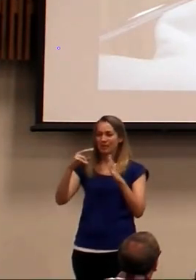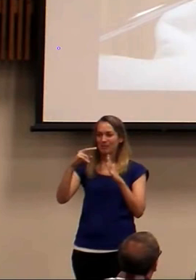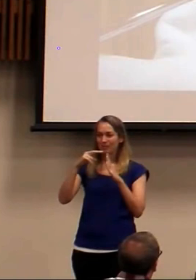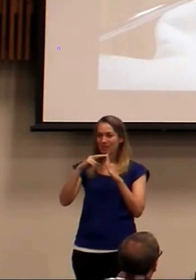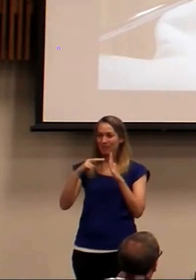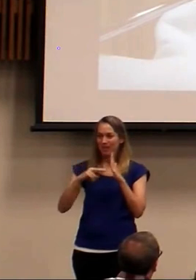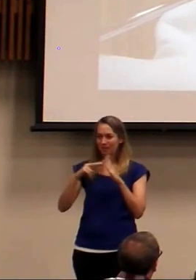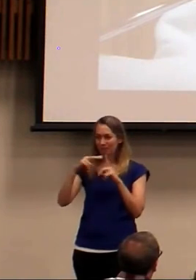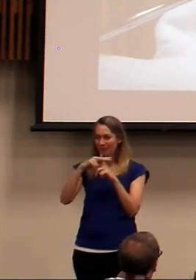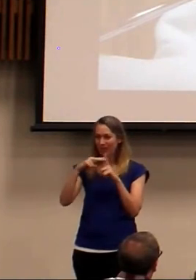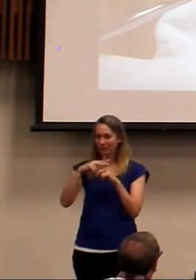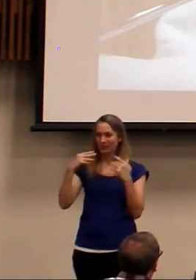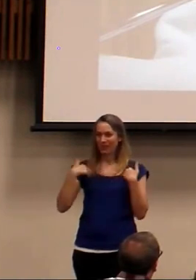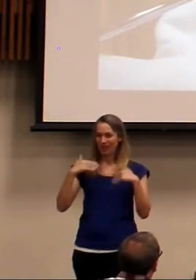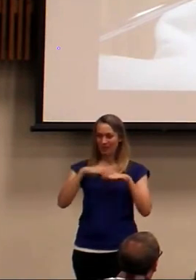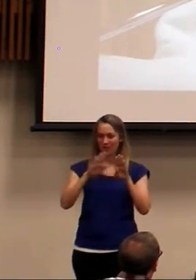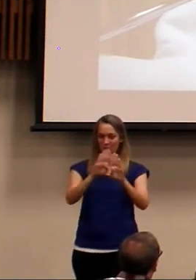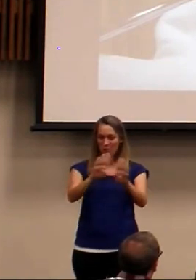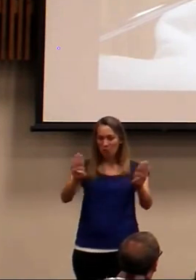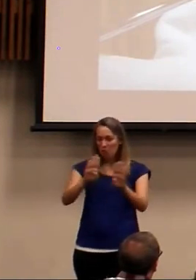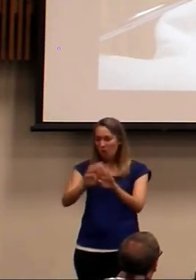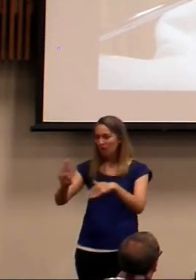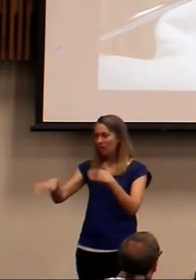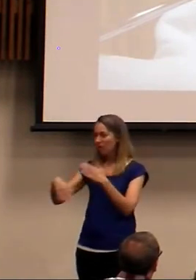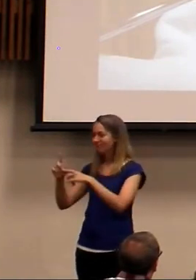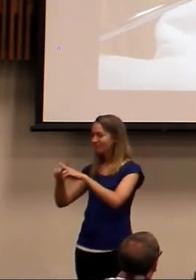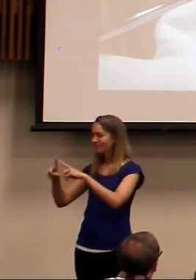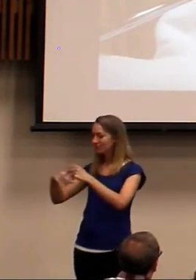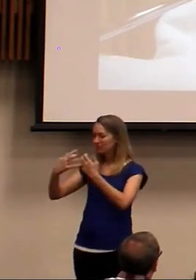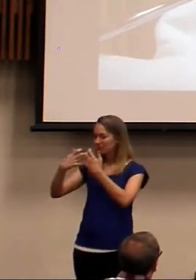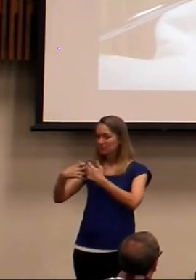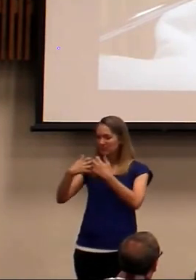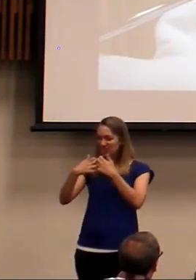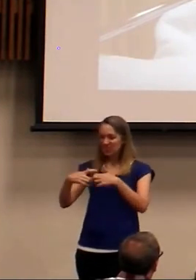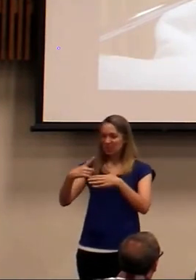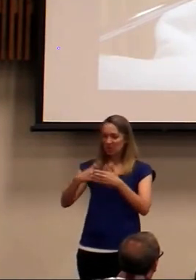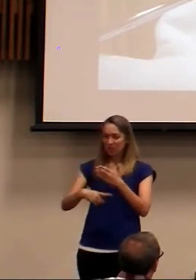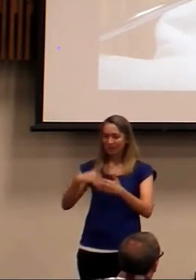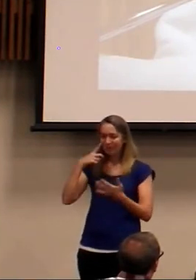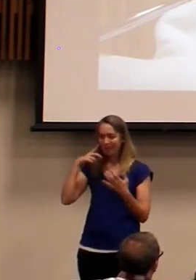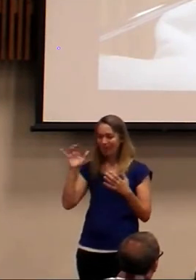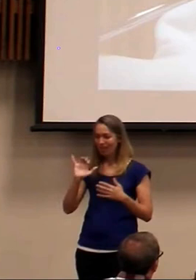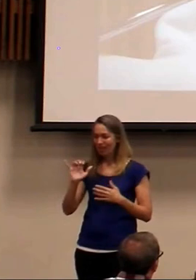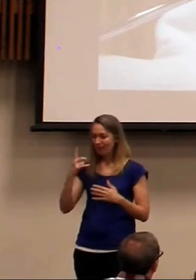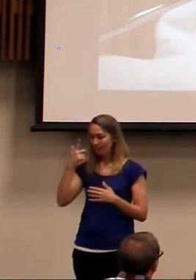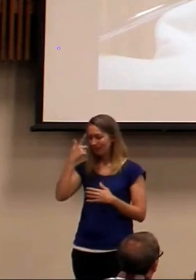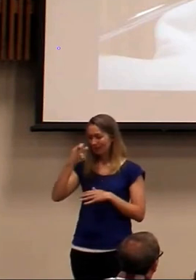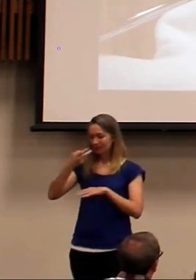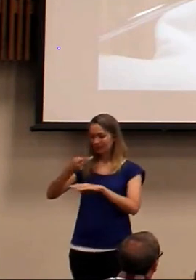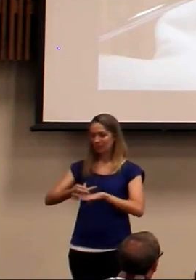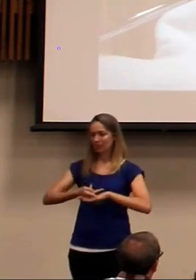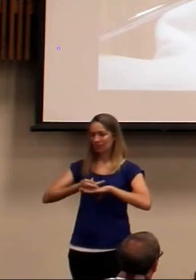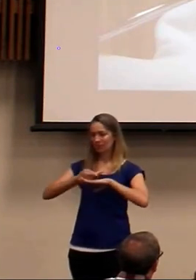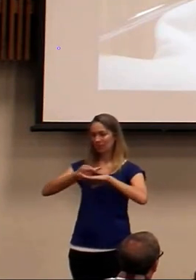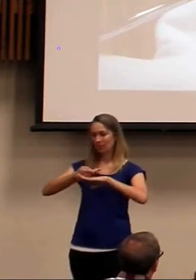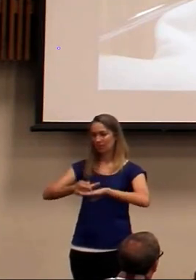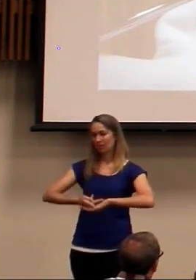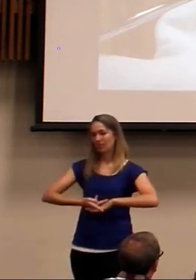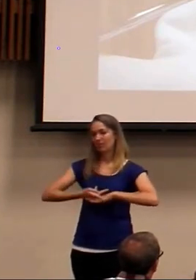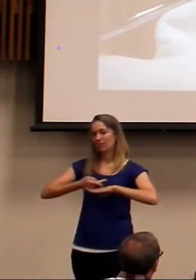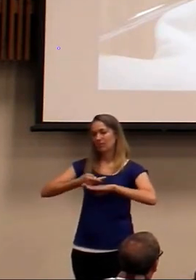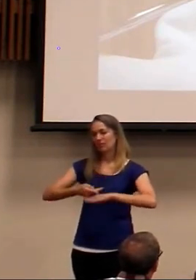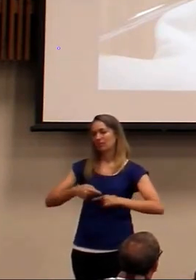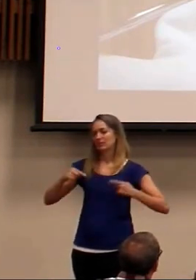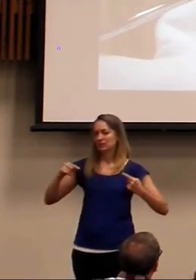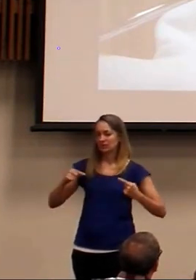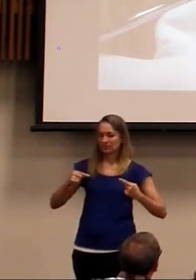different machines are and what they sound like. Because you lay there and you deal with the worst. You deal with